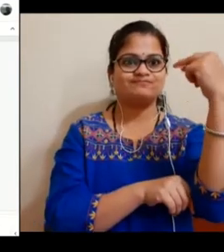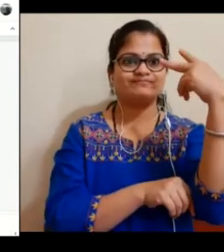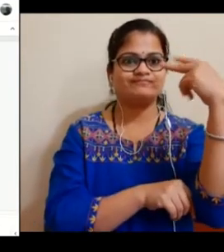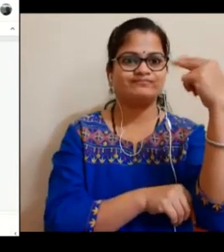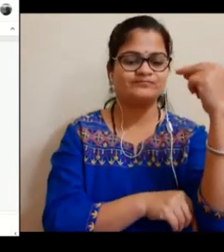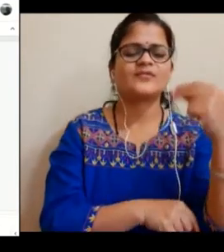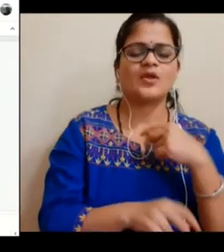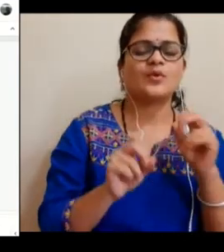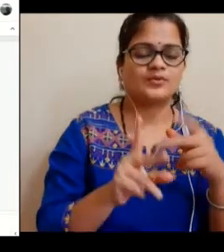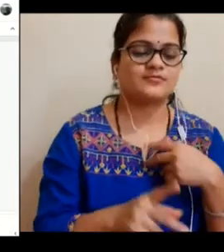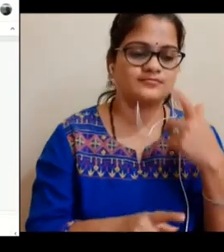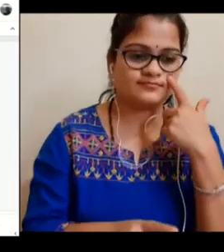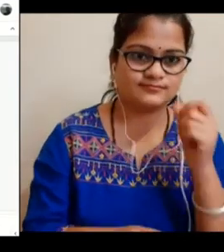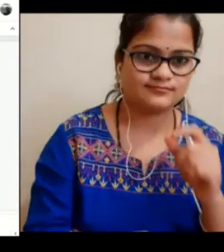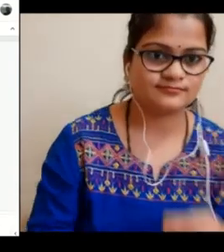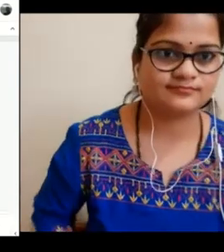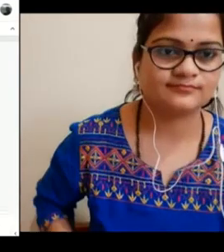Blink the stars. Okay, let me try that.